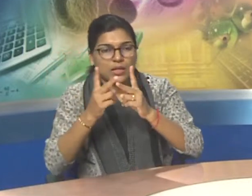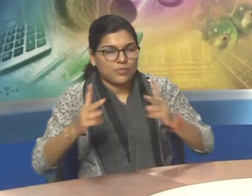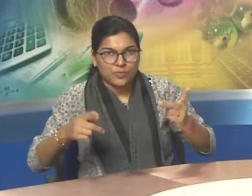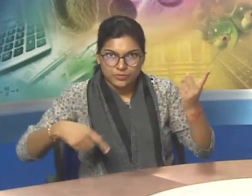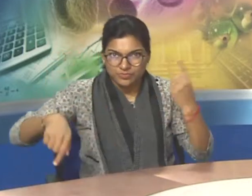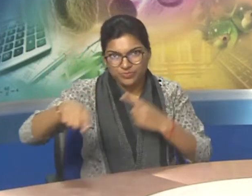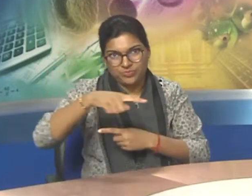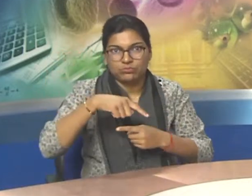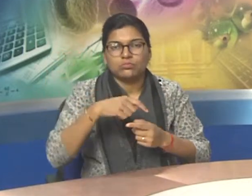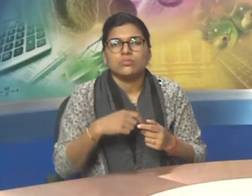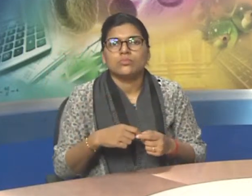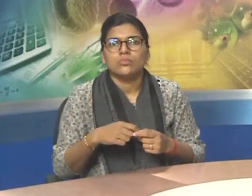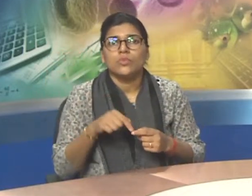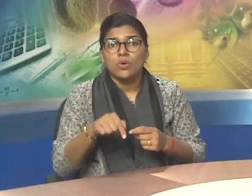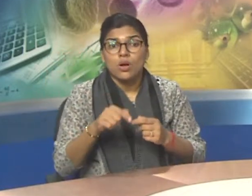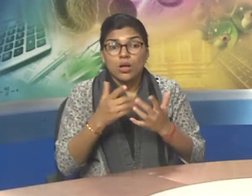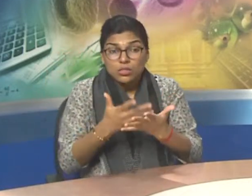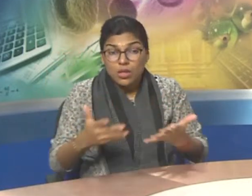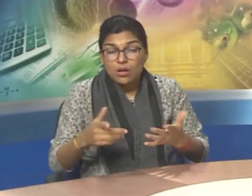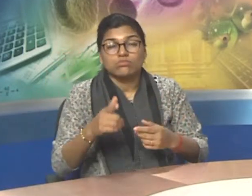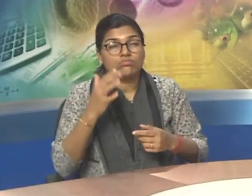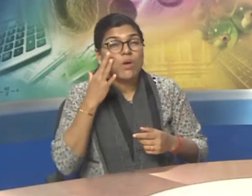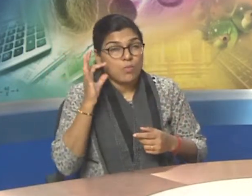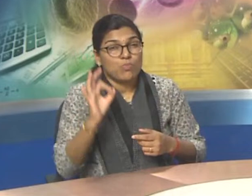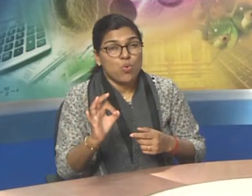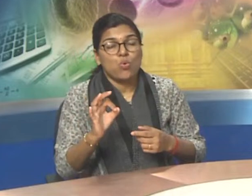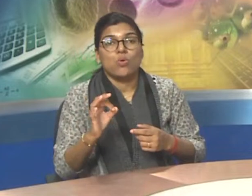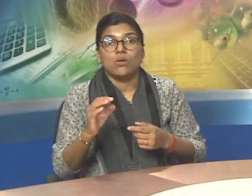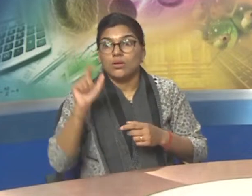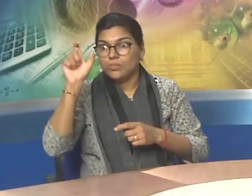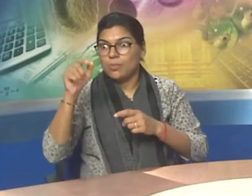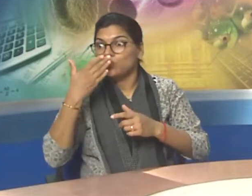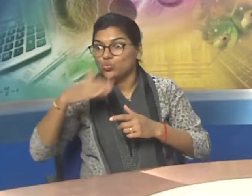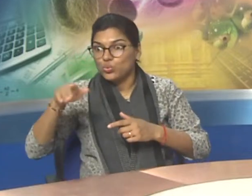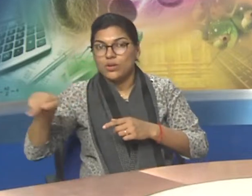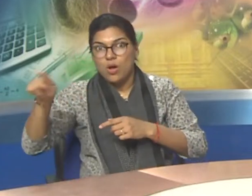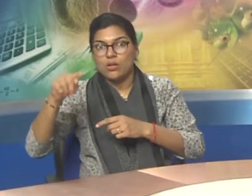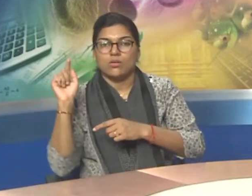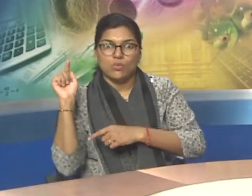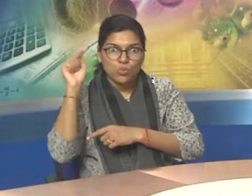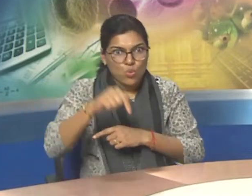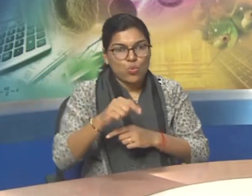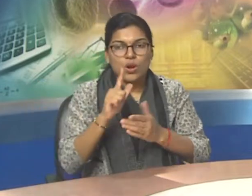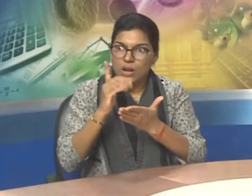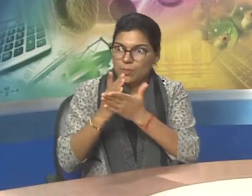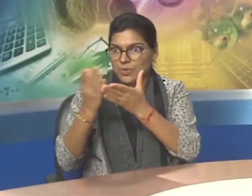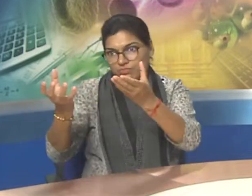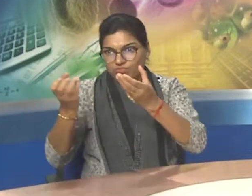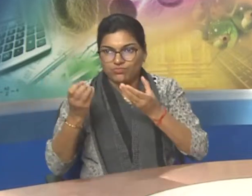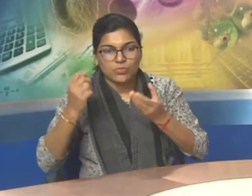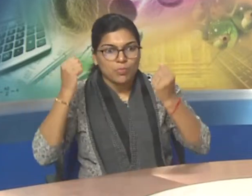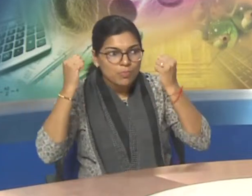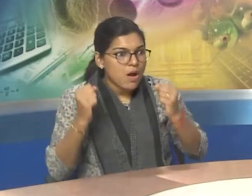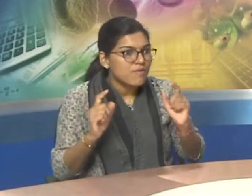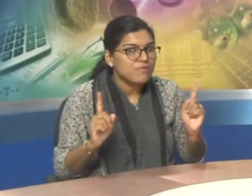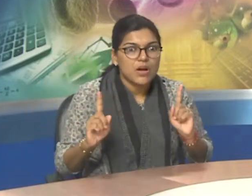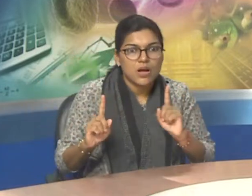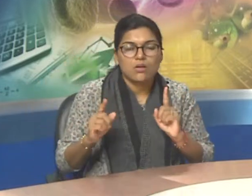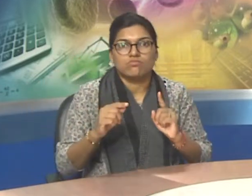In library, we know that there are some furniture which is required for the reader so that they can